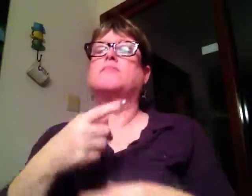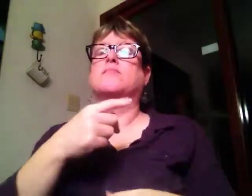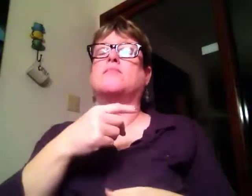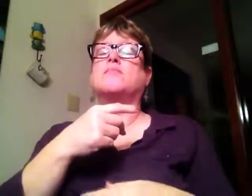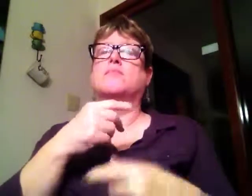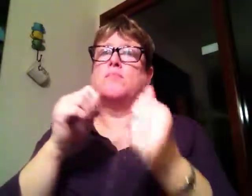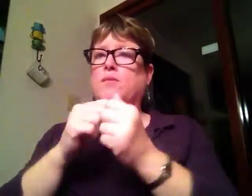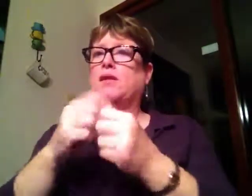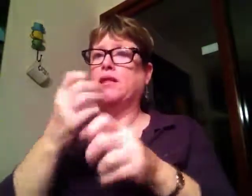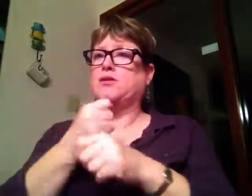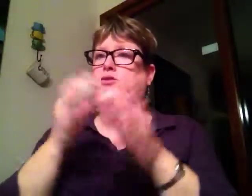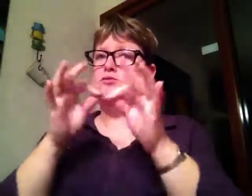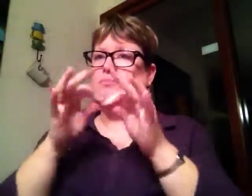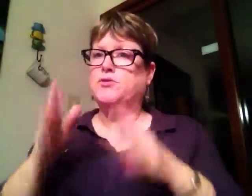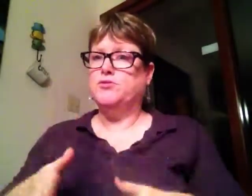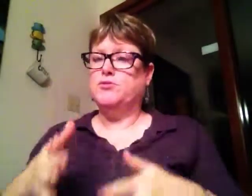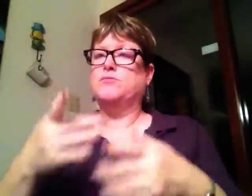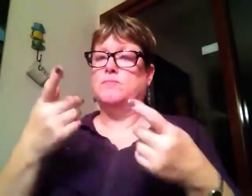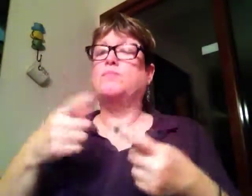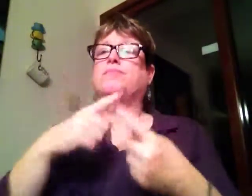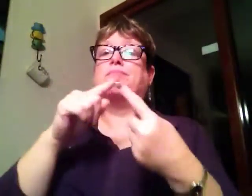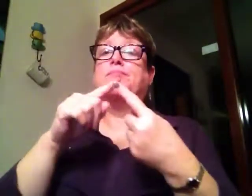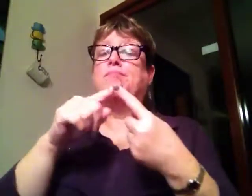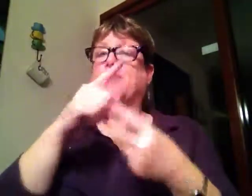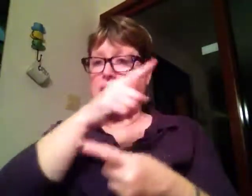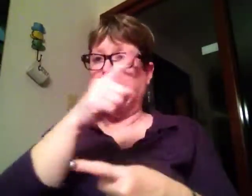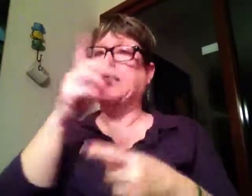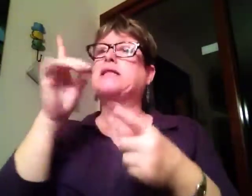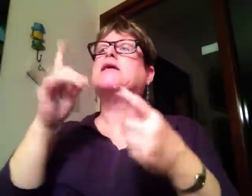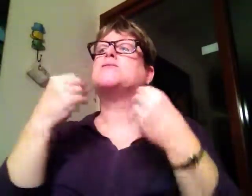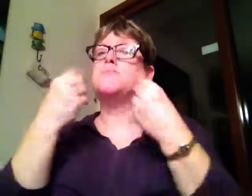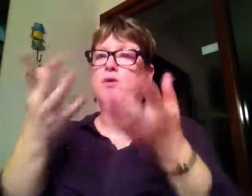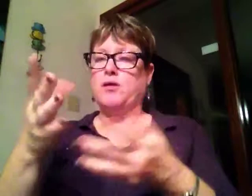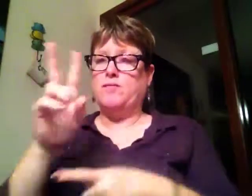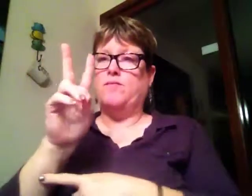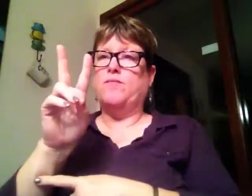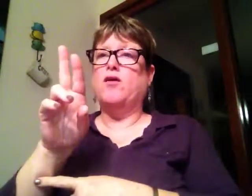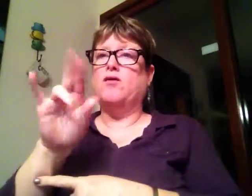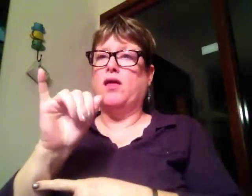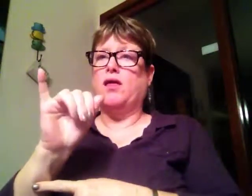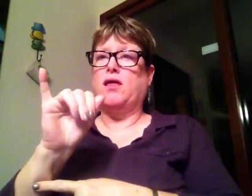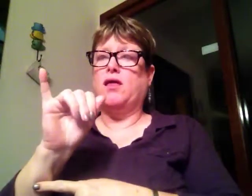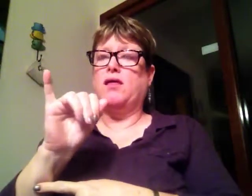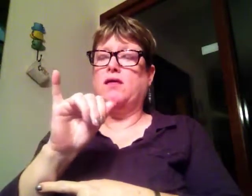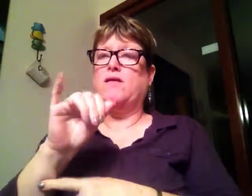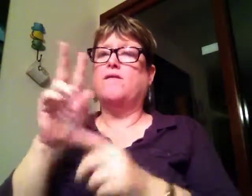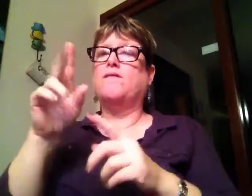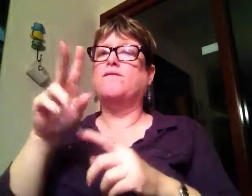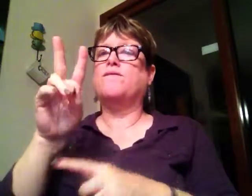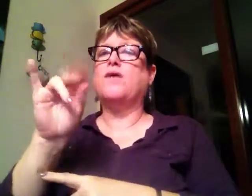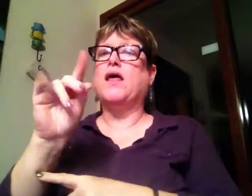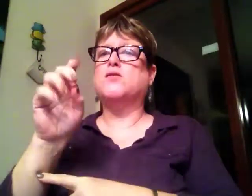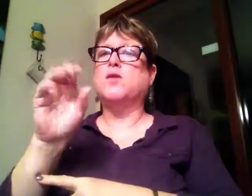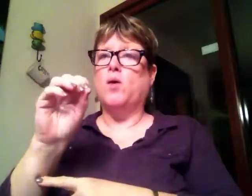needed. This is happening every day. Every day we're getting hundreds of people, sometimes up to a thousand people, splitting